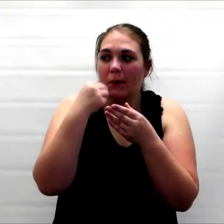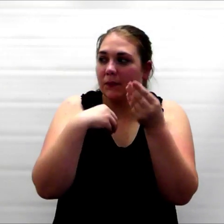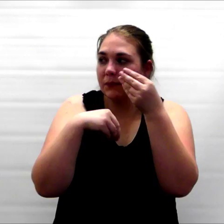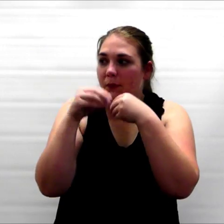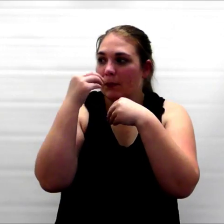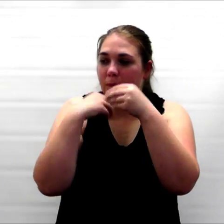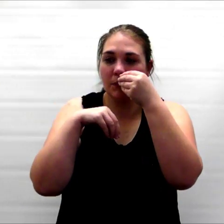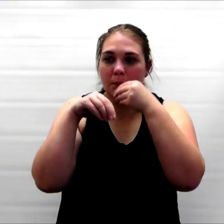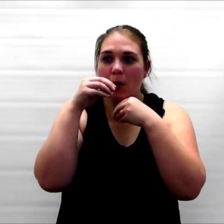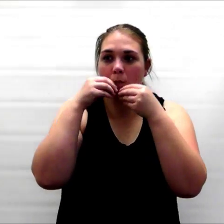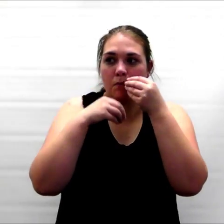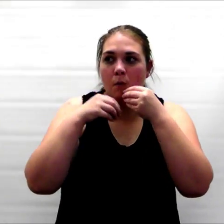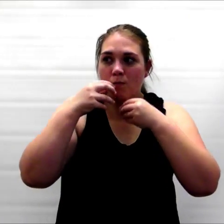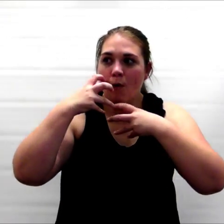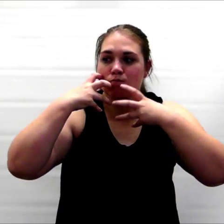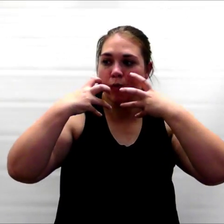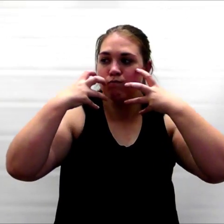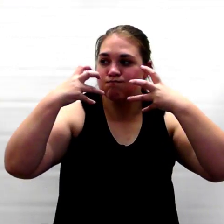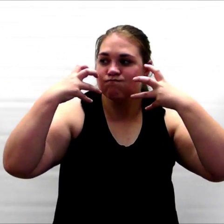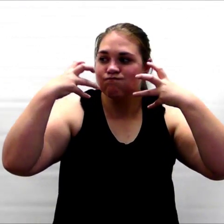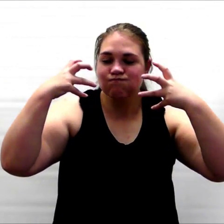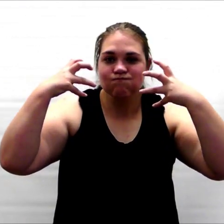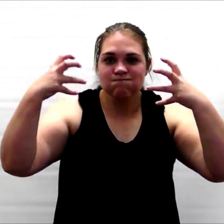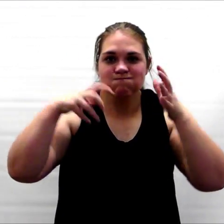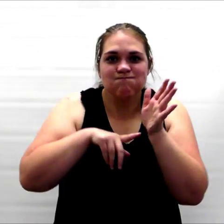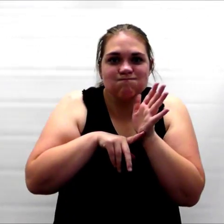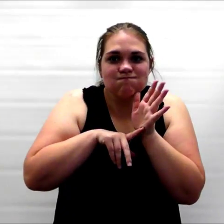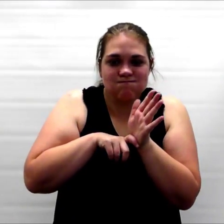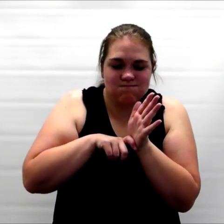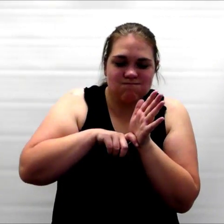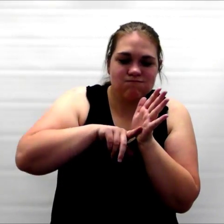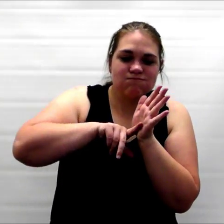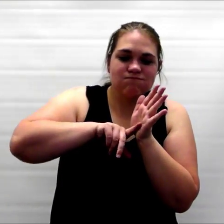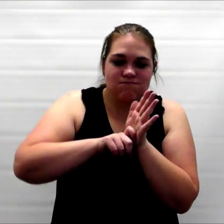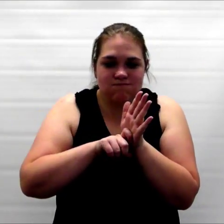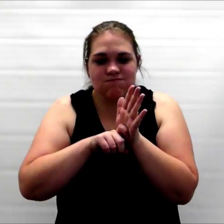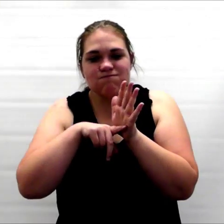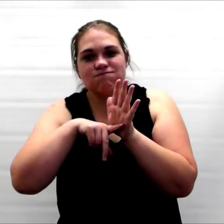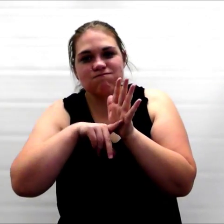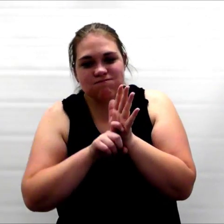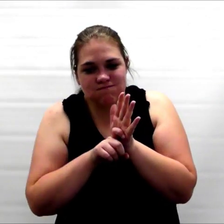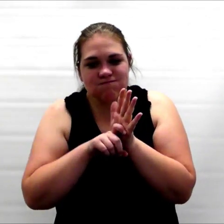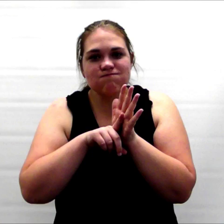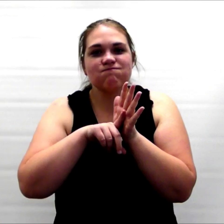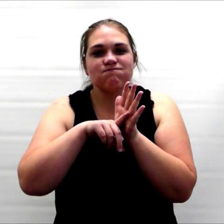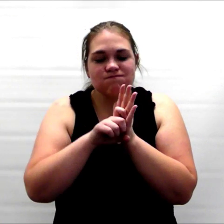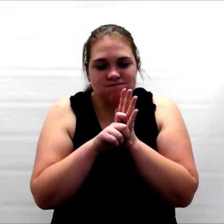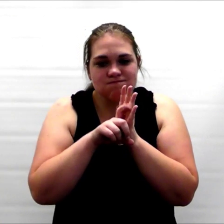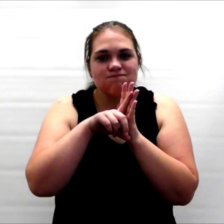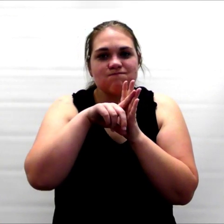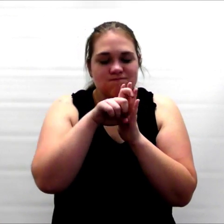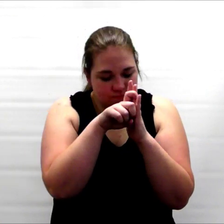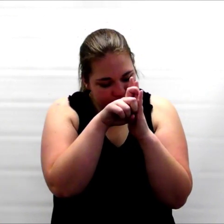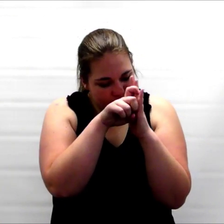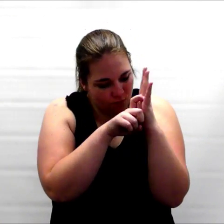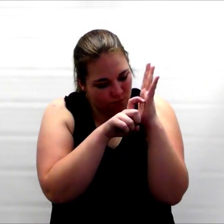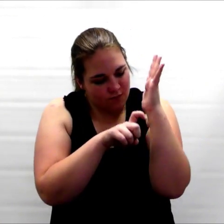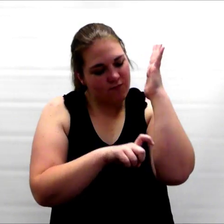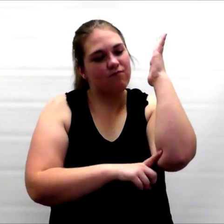crawling around, and he's eating and eating and eating, and he gets fatter and fatter and fatter, and then it's hard for him to move.